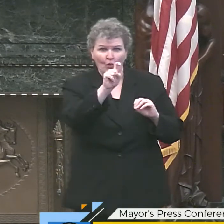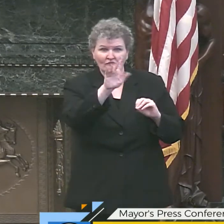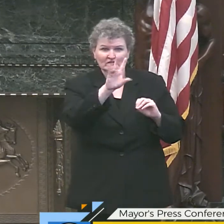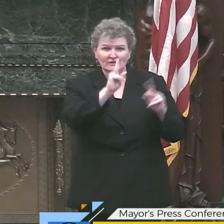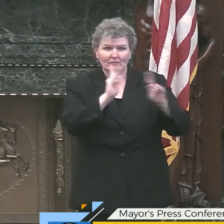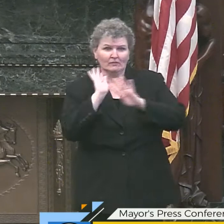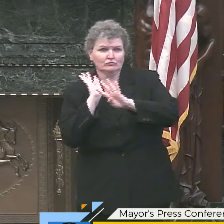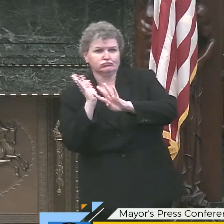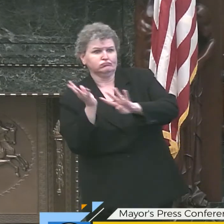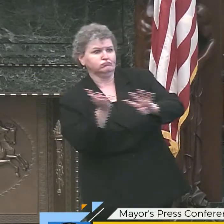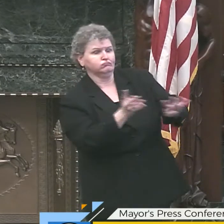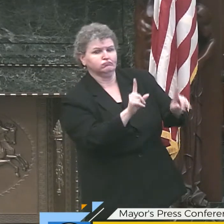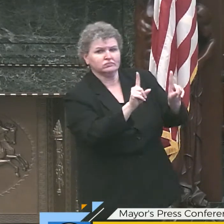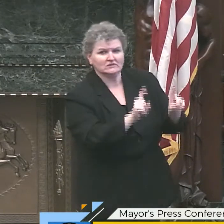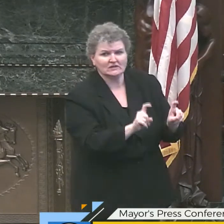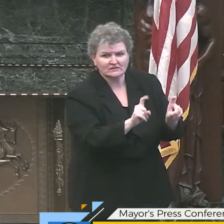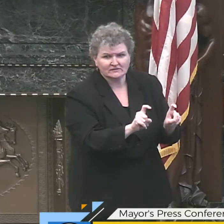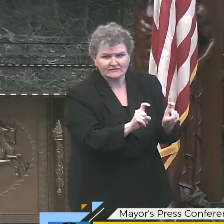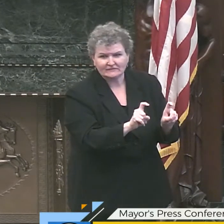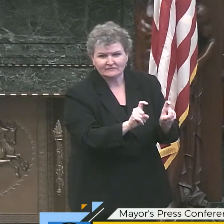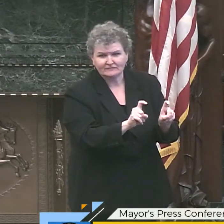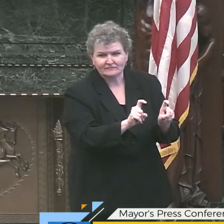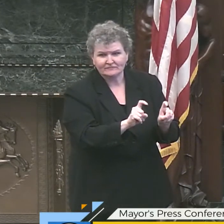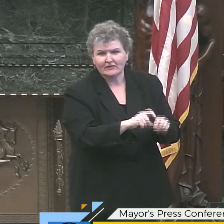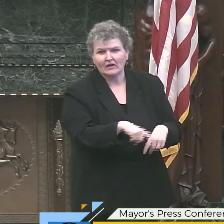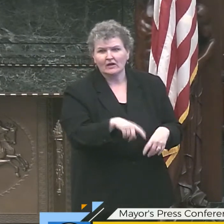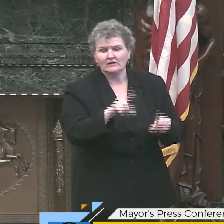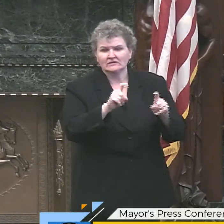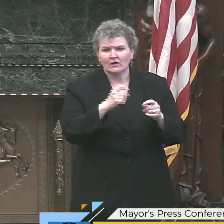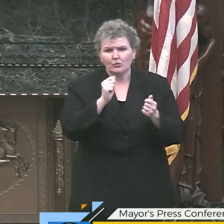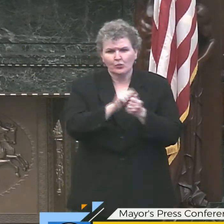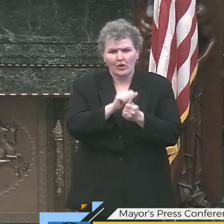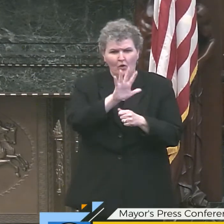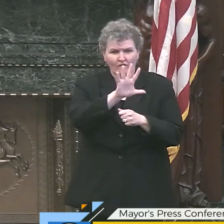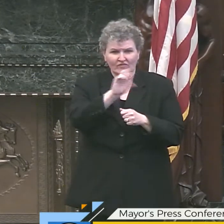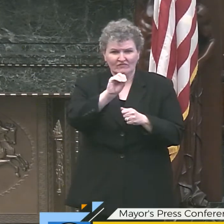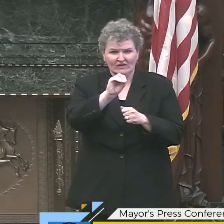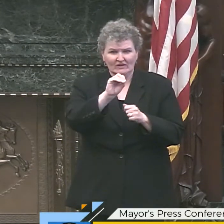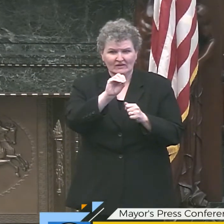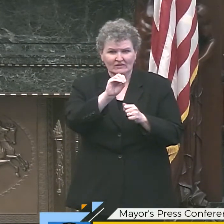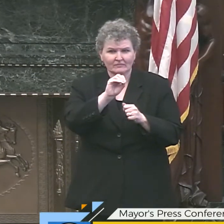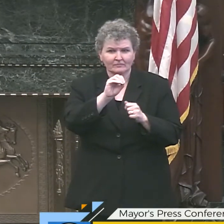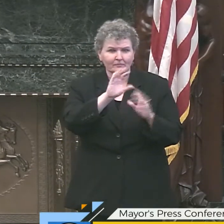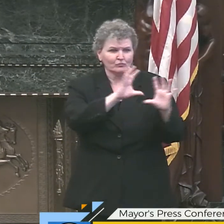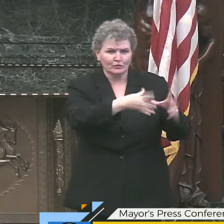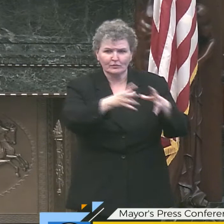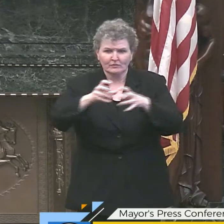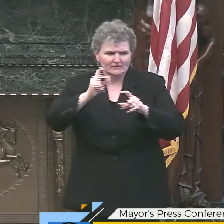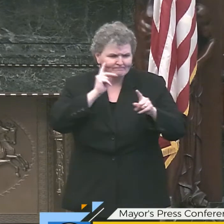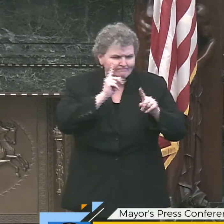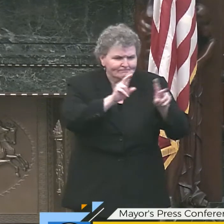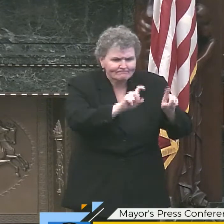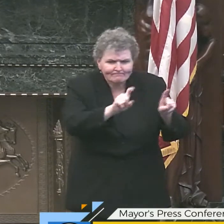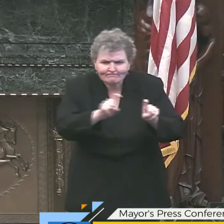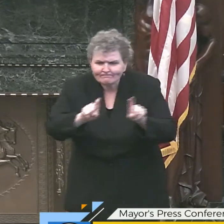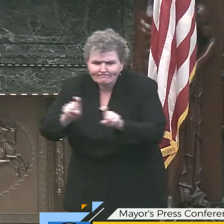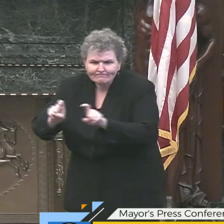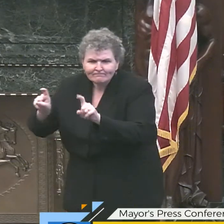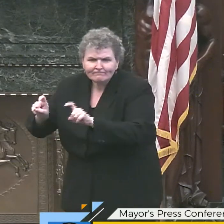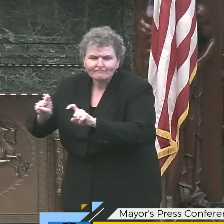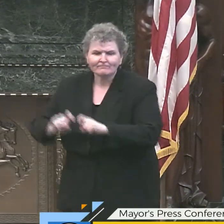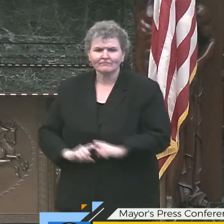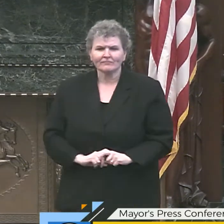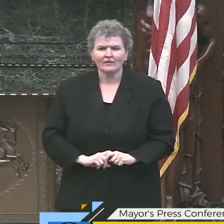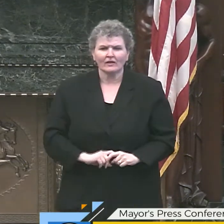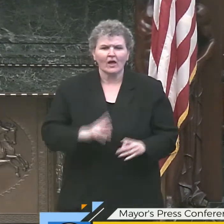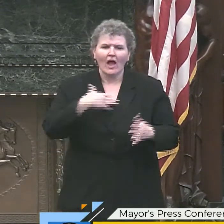healthcare workers and people over the age of 50 with symptoms, but we want to clarify and expand a little bit the definition of healthcare workers starting today. So